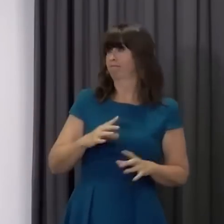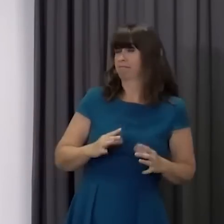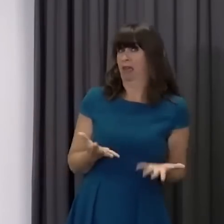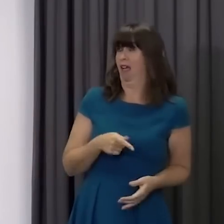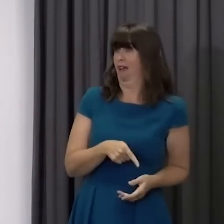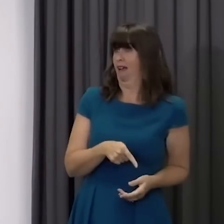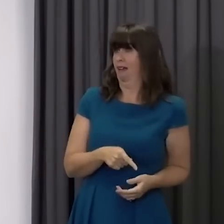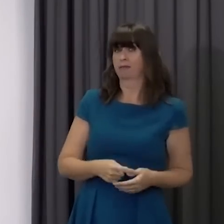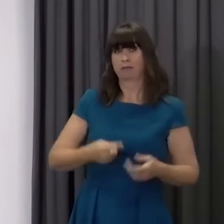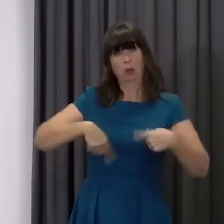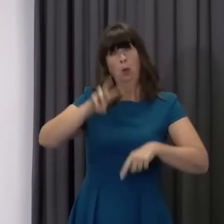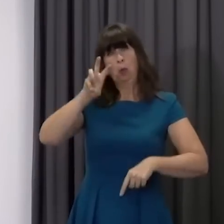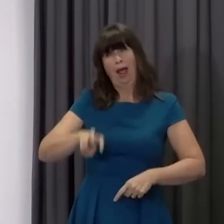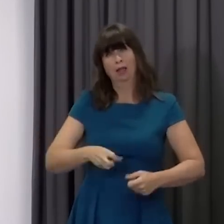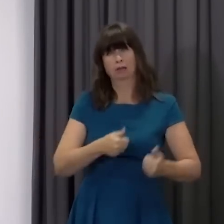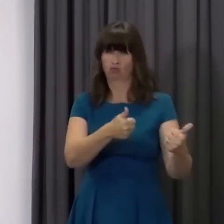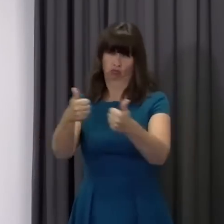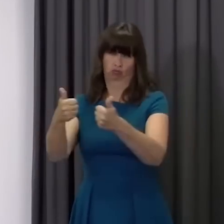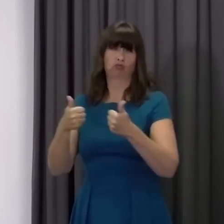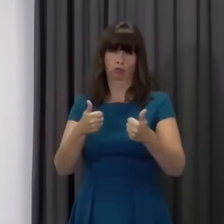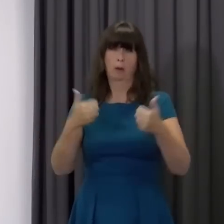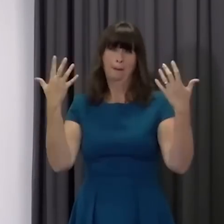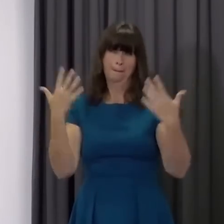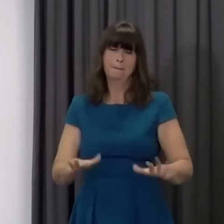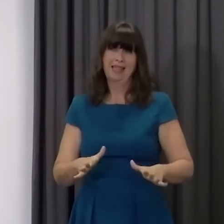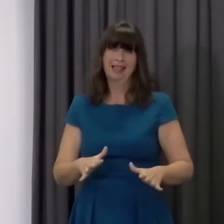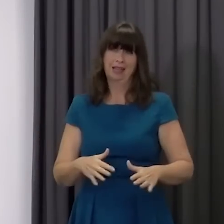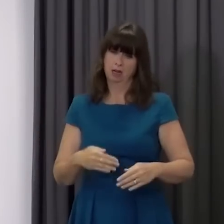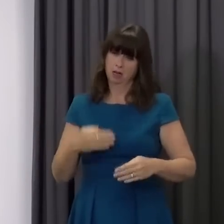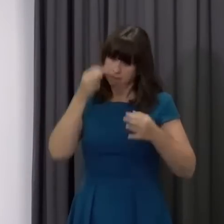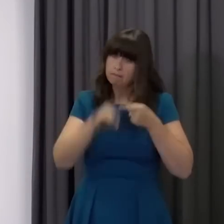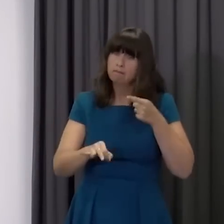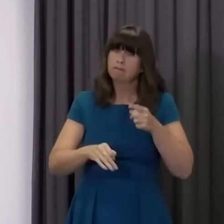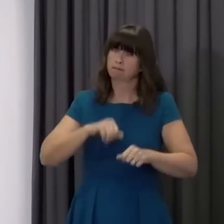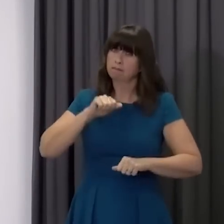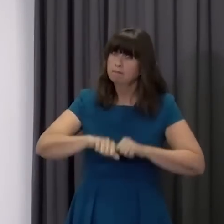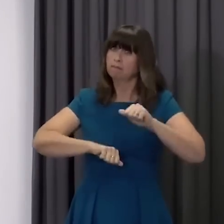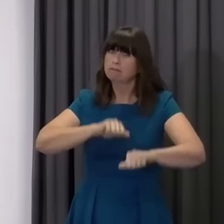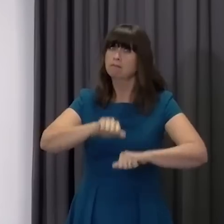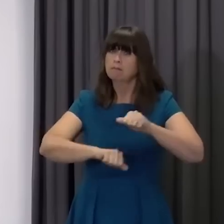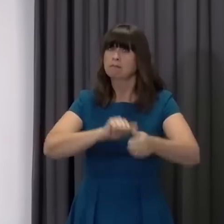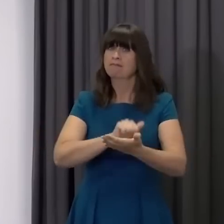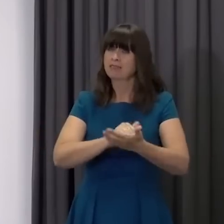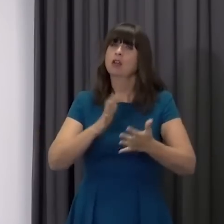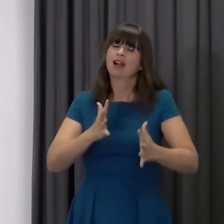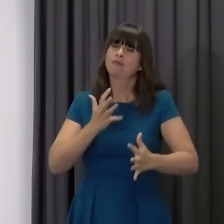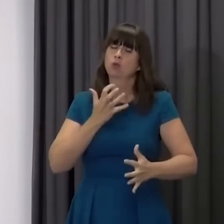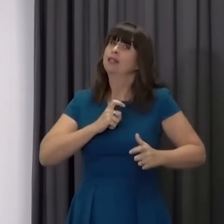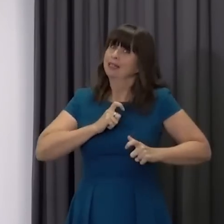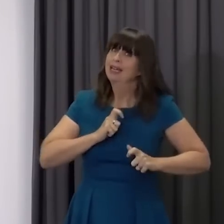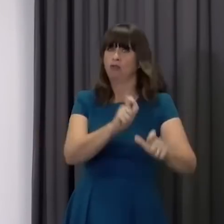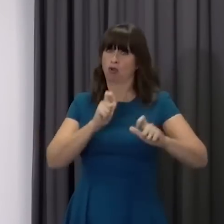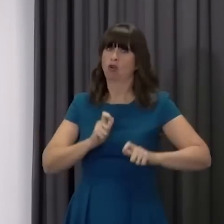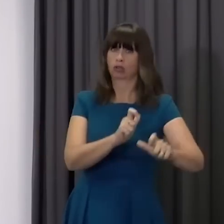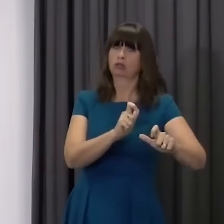done so much already, but we have to go on doing those things in order to make a